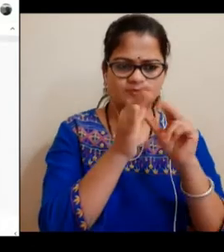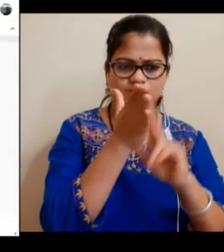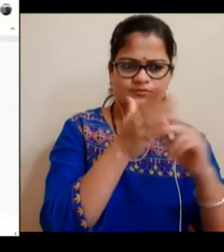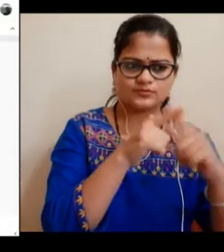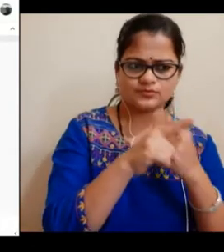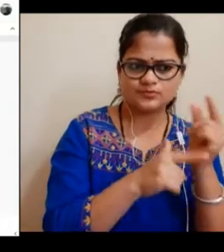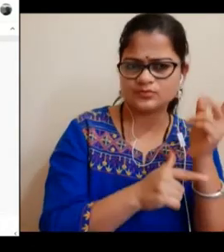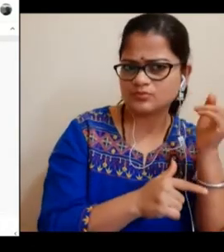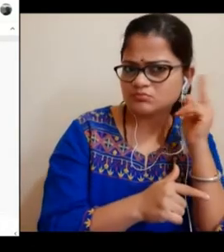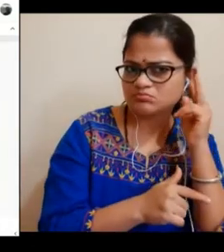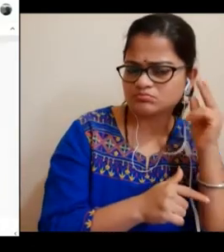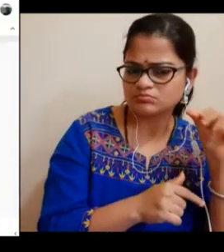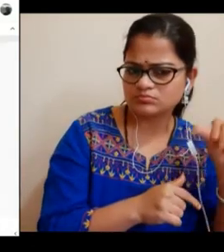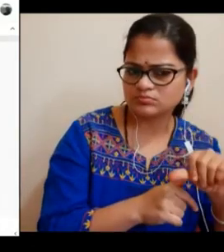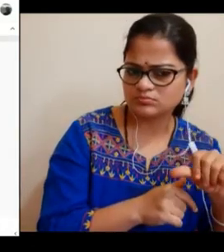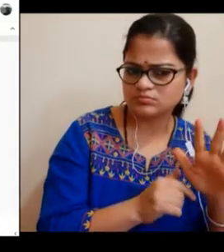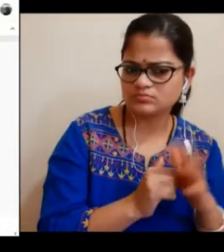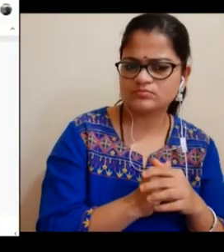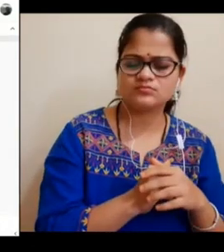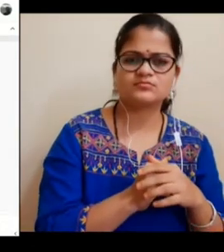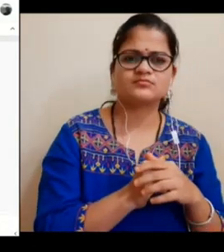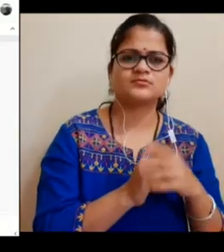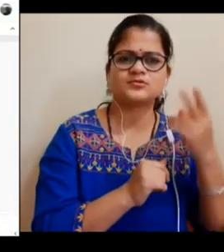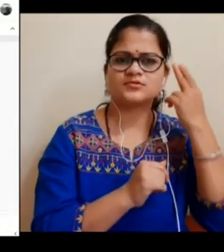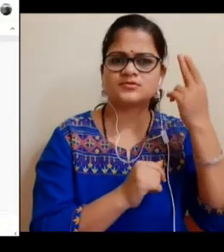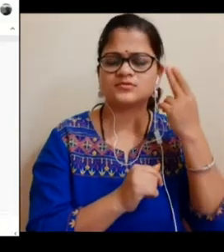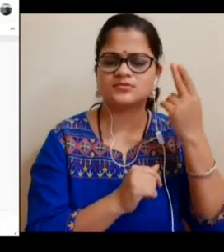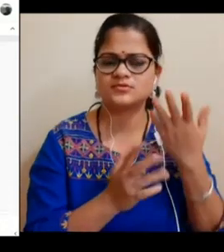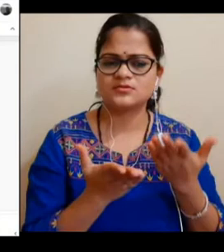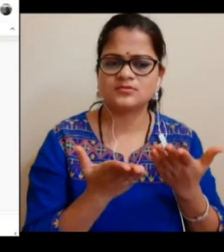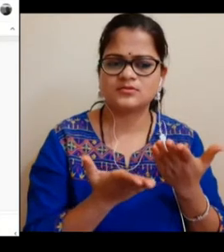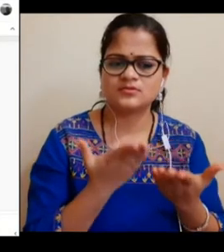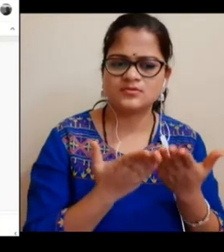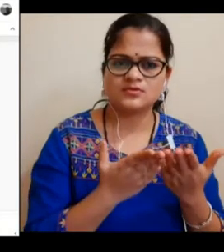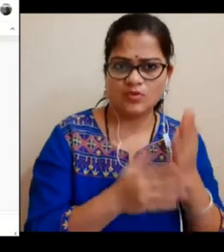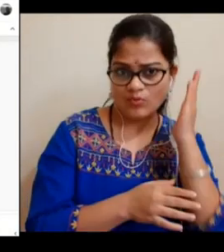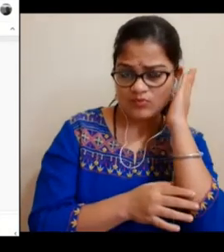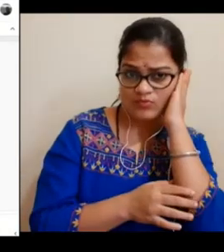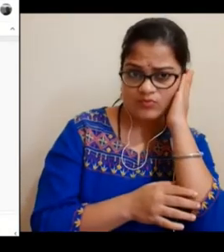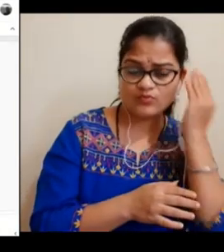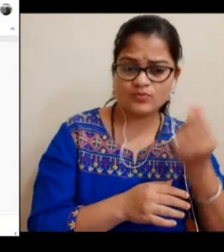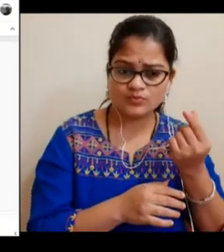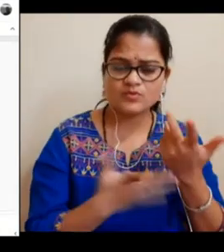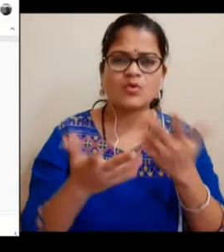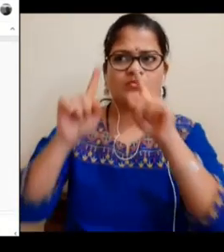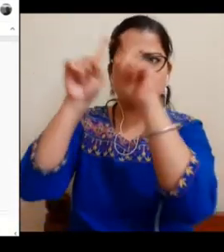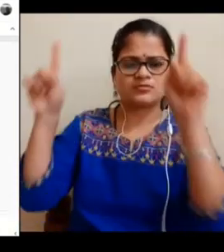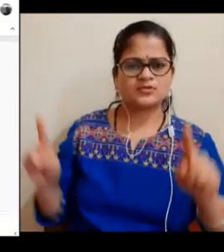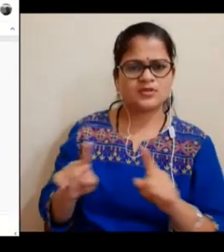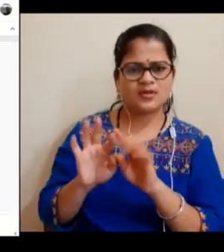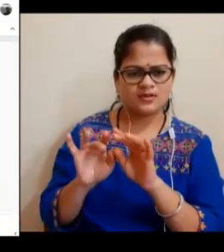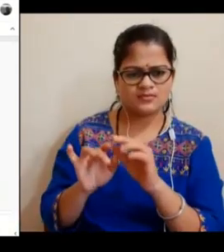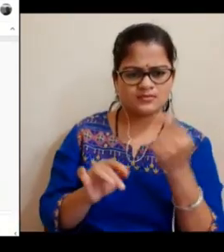Manju, you're not able to hear the audio. Probably because are you using in your phone or